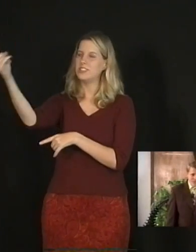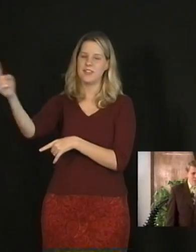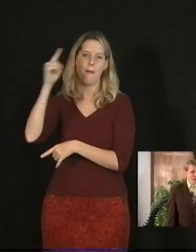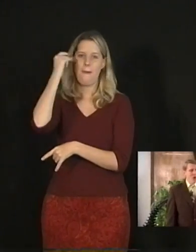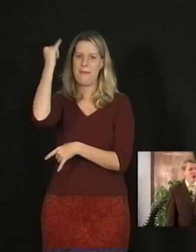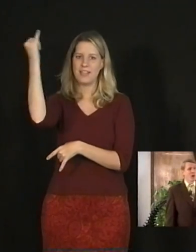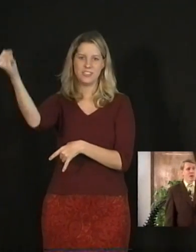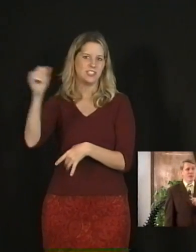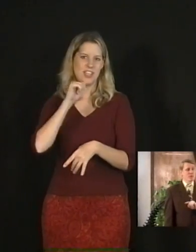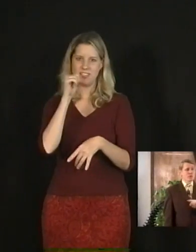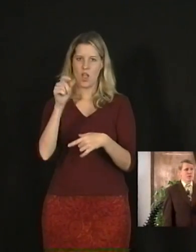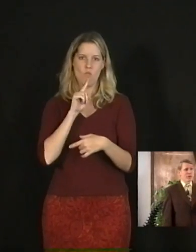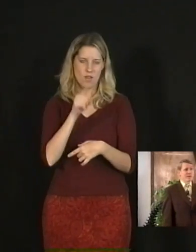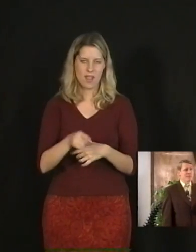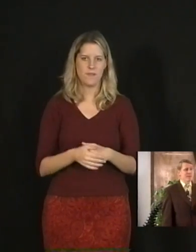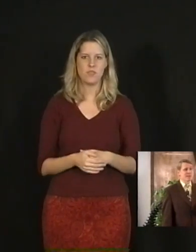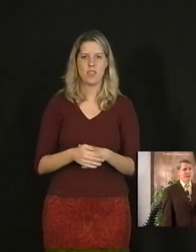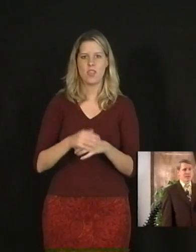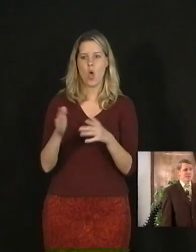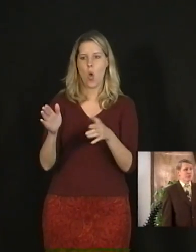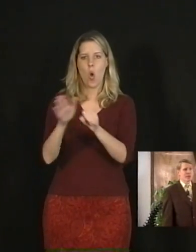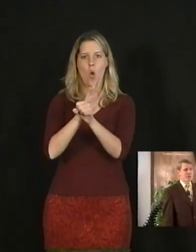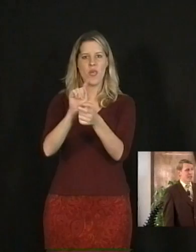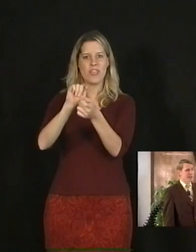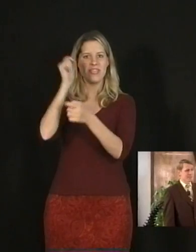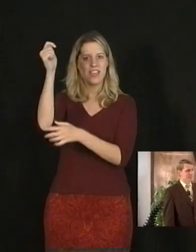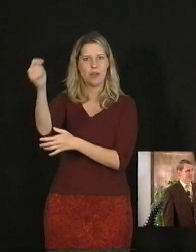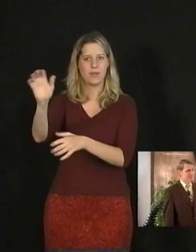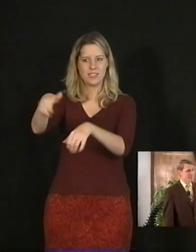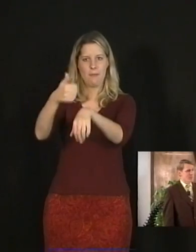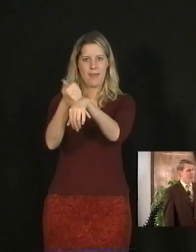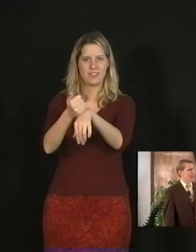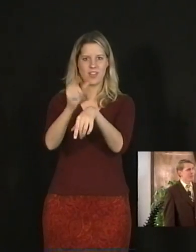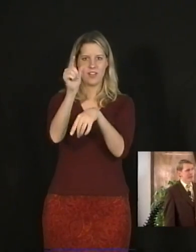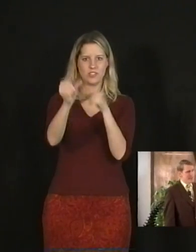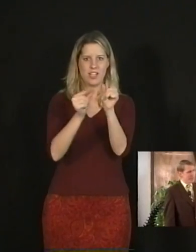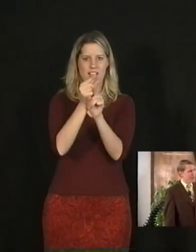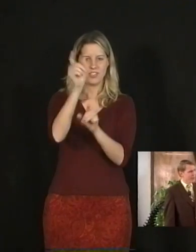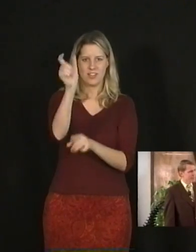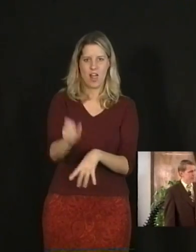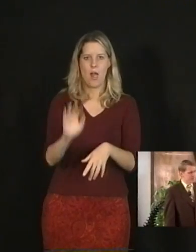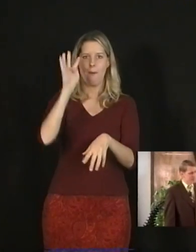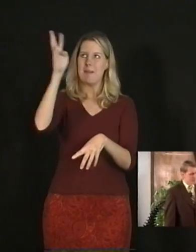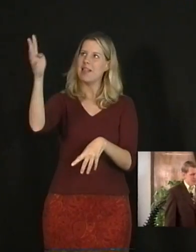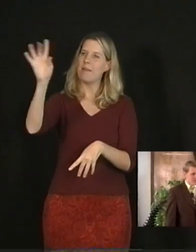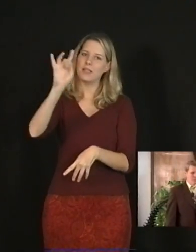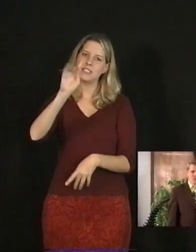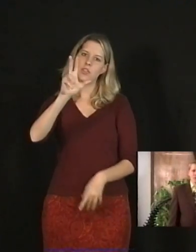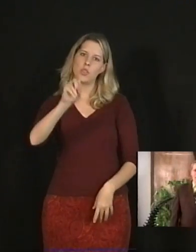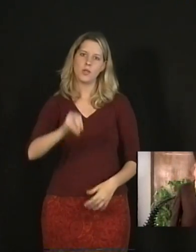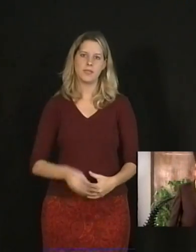exist. But all of evolution theory is based on that dumb geologic column, made up in 1830.